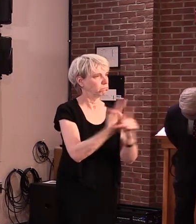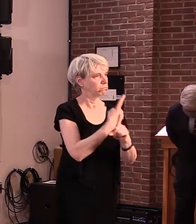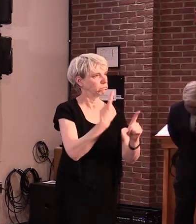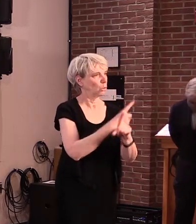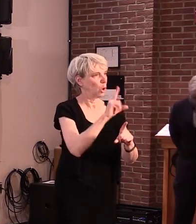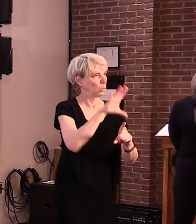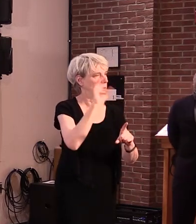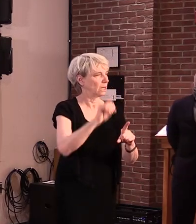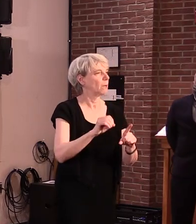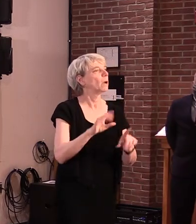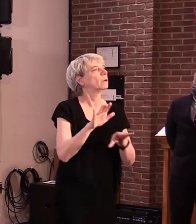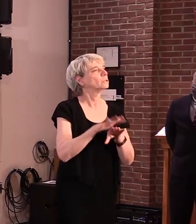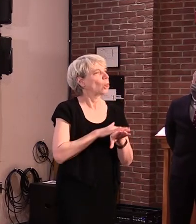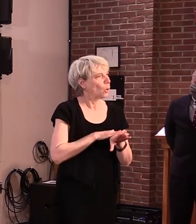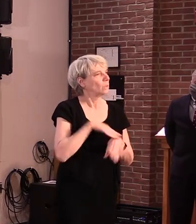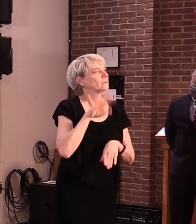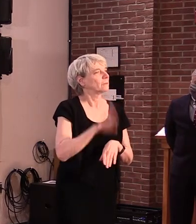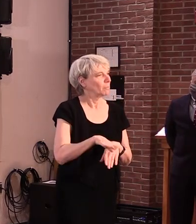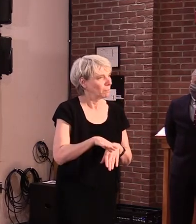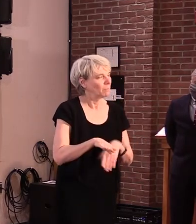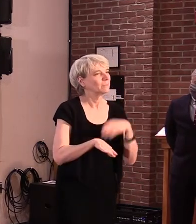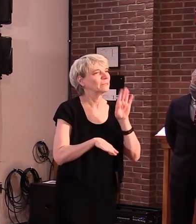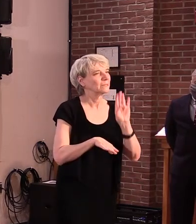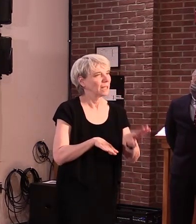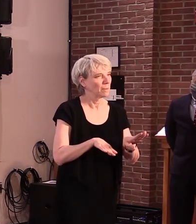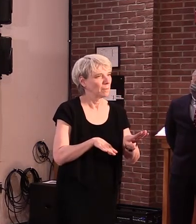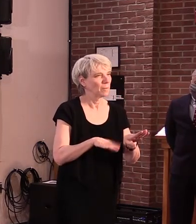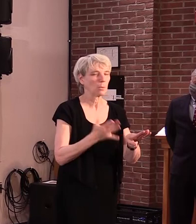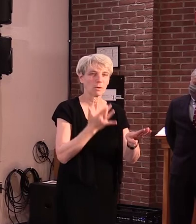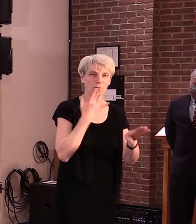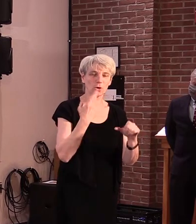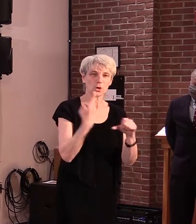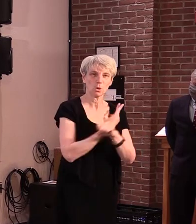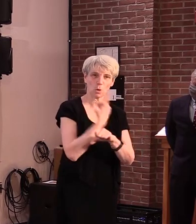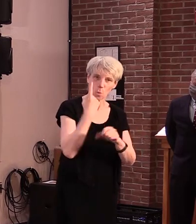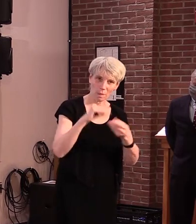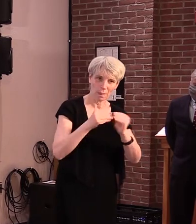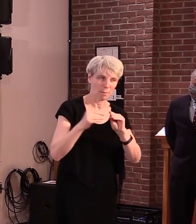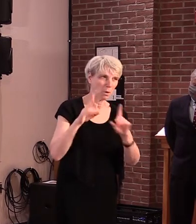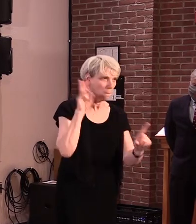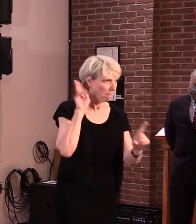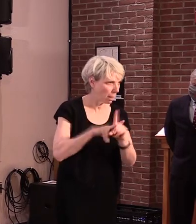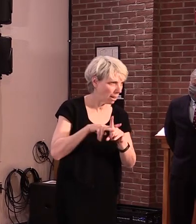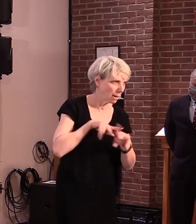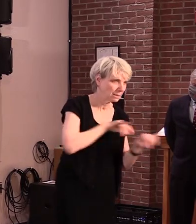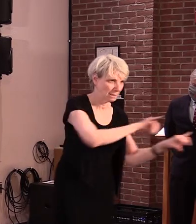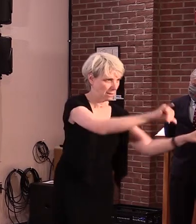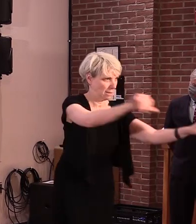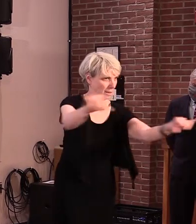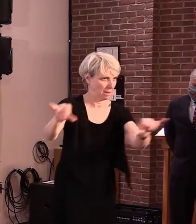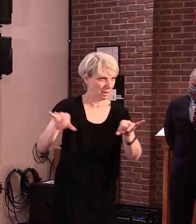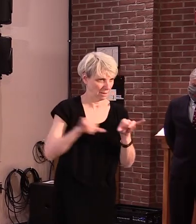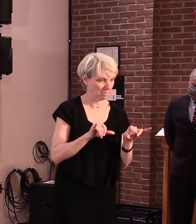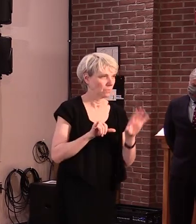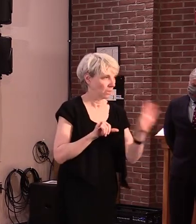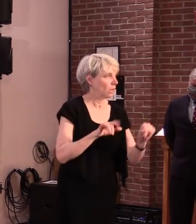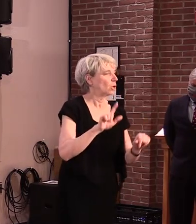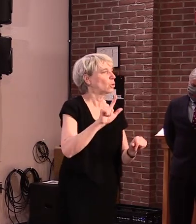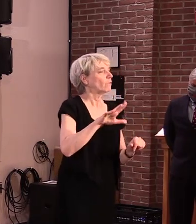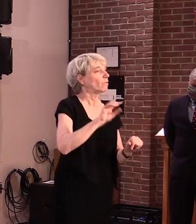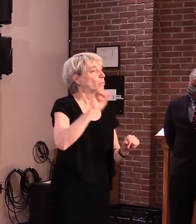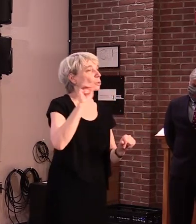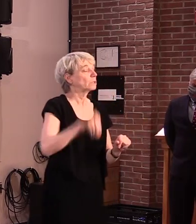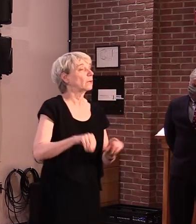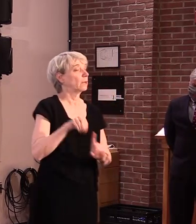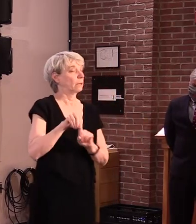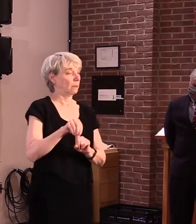one kind of set metric that we use, but the 25 in aggregate is probably